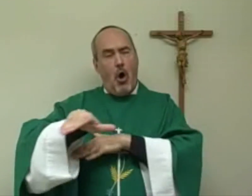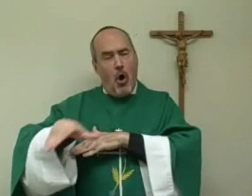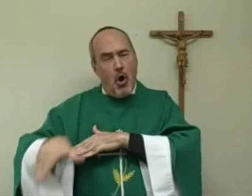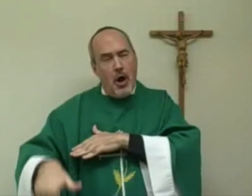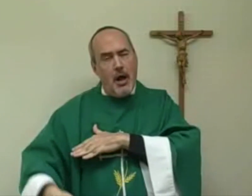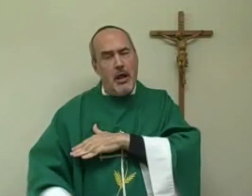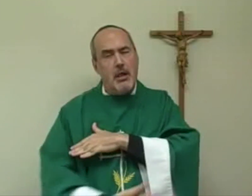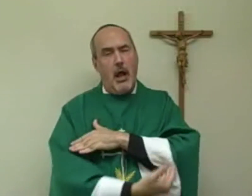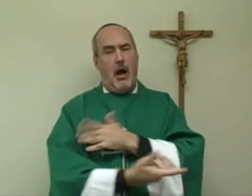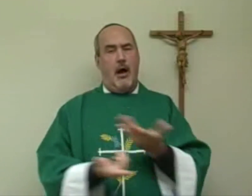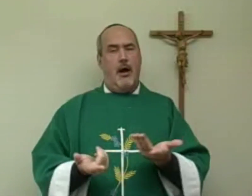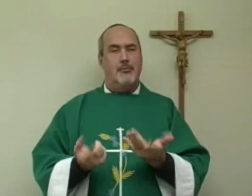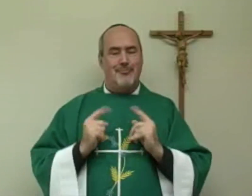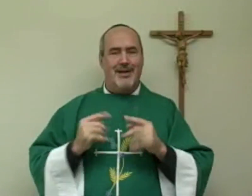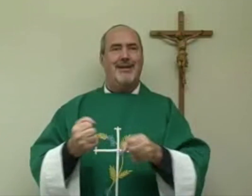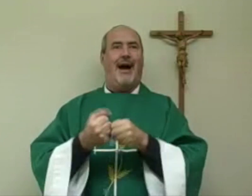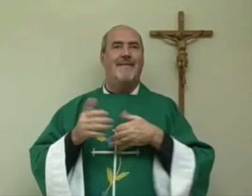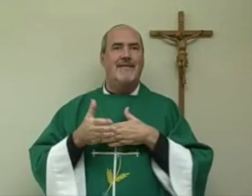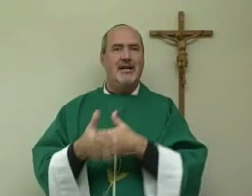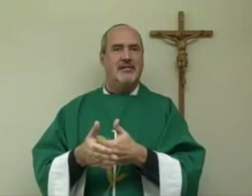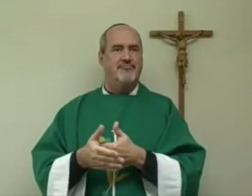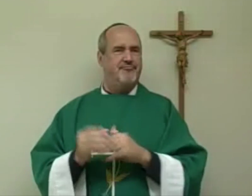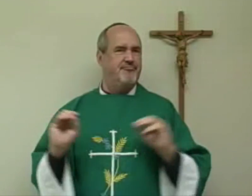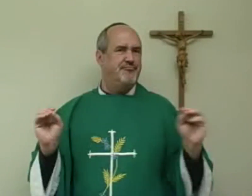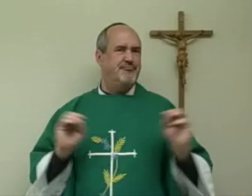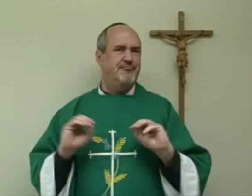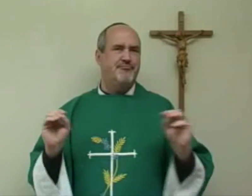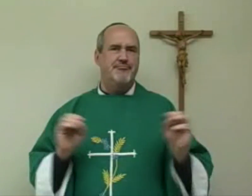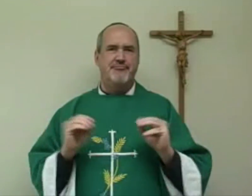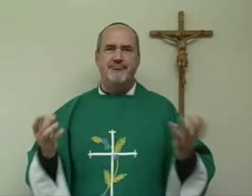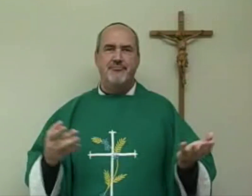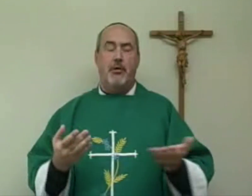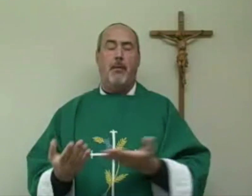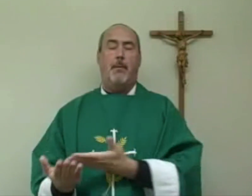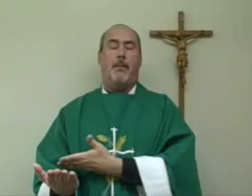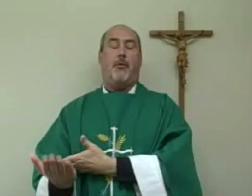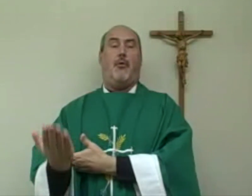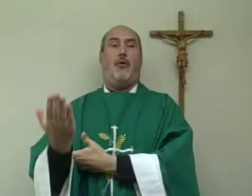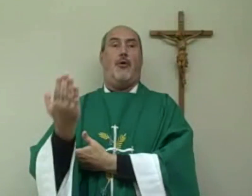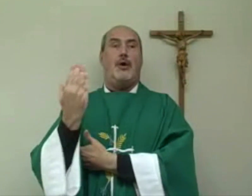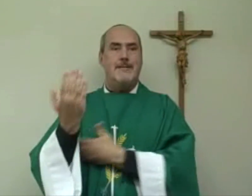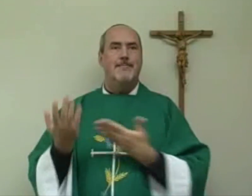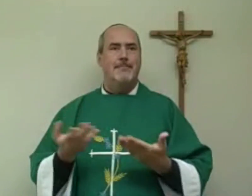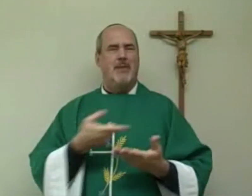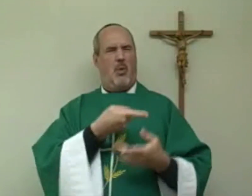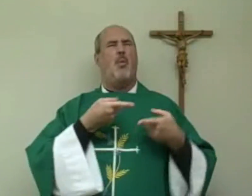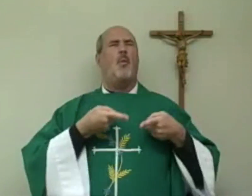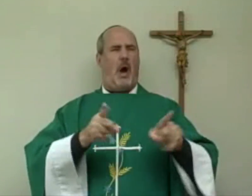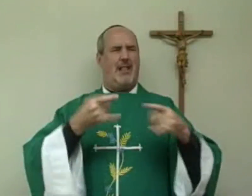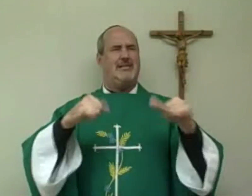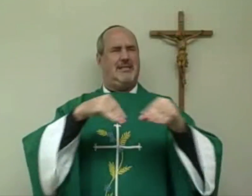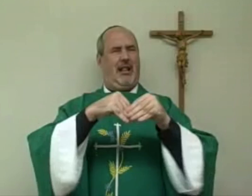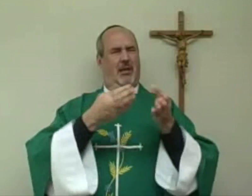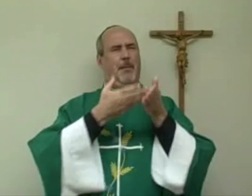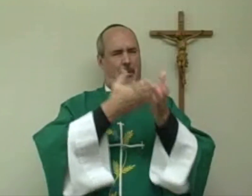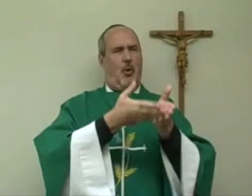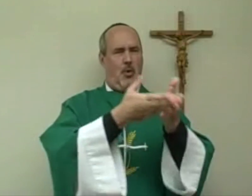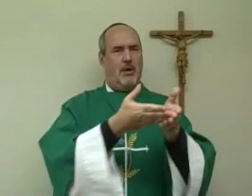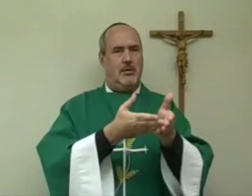lake and was kind of having a bad day. He had fished all day, all evening, all night, and in the morning